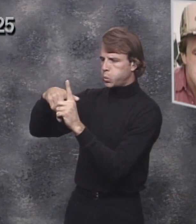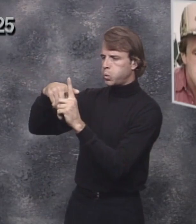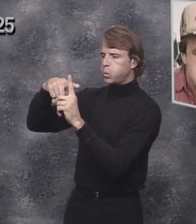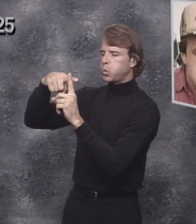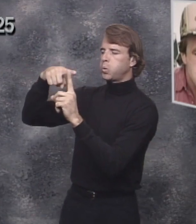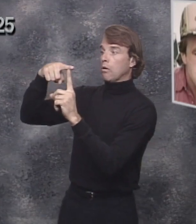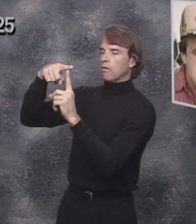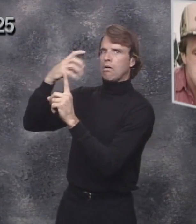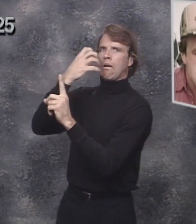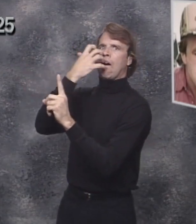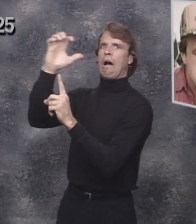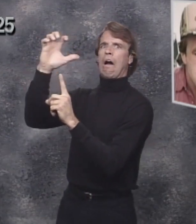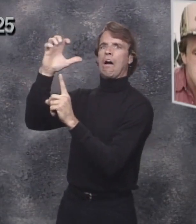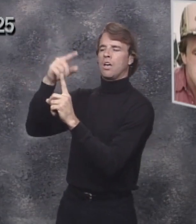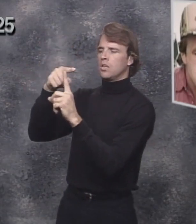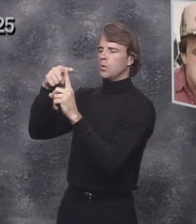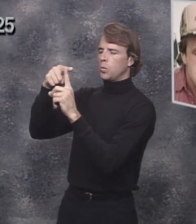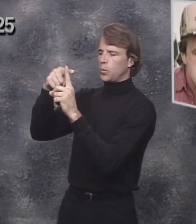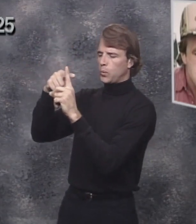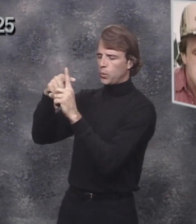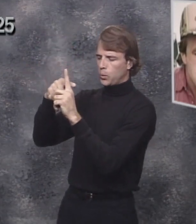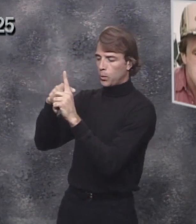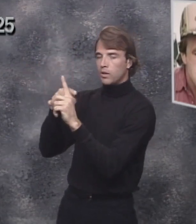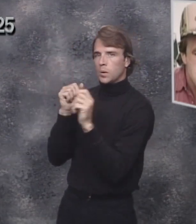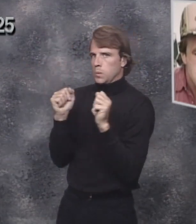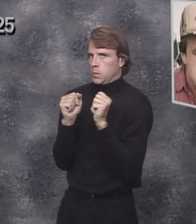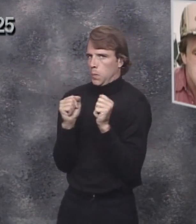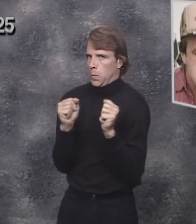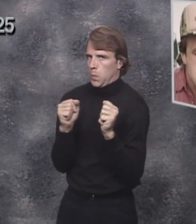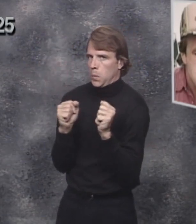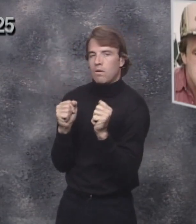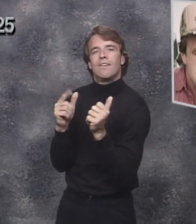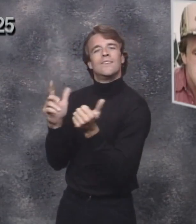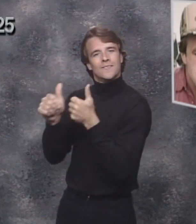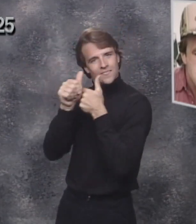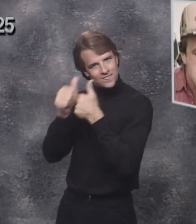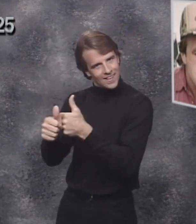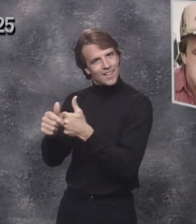This sign reflects the mercury rising when it's hot and falling when it's cold.